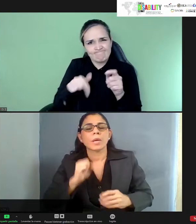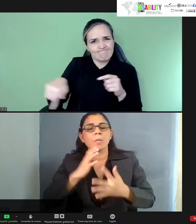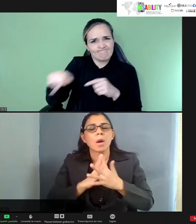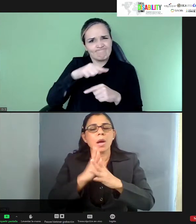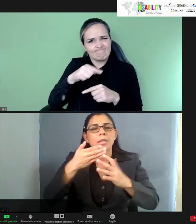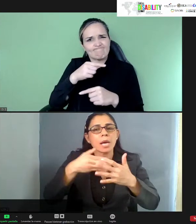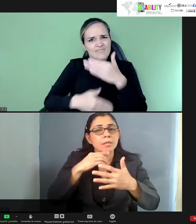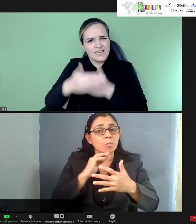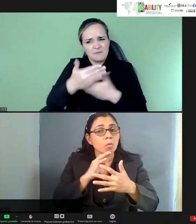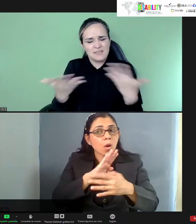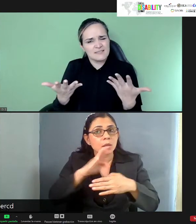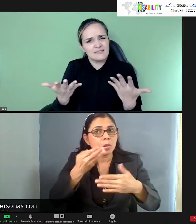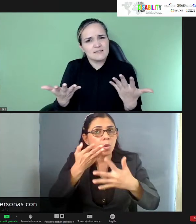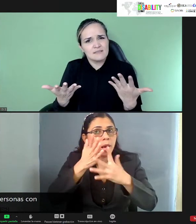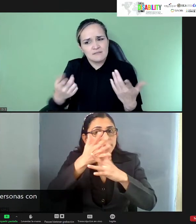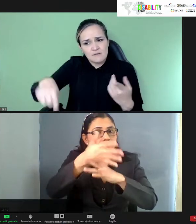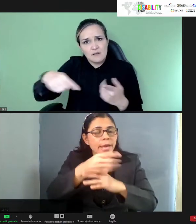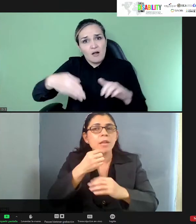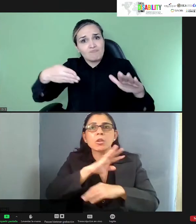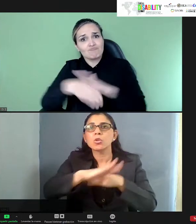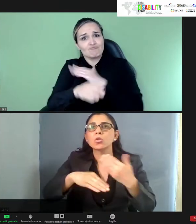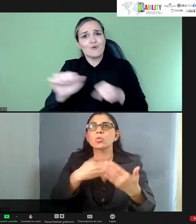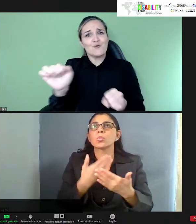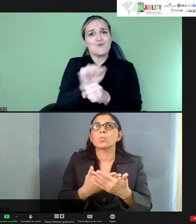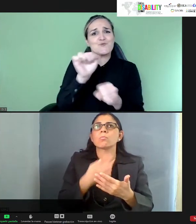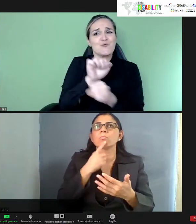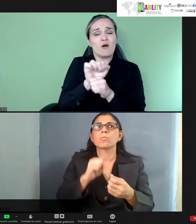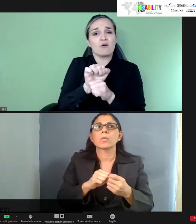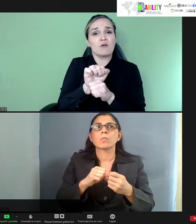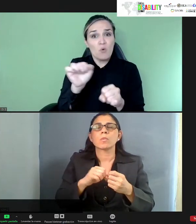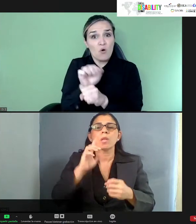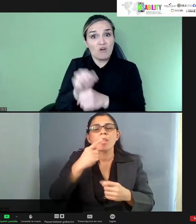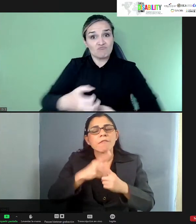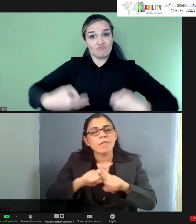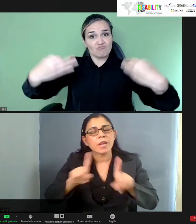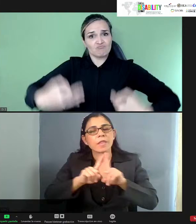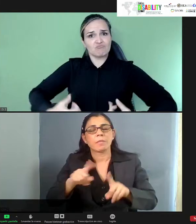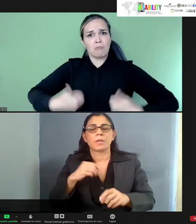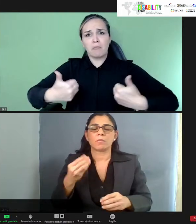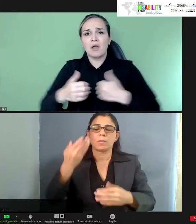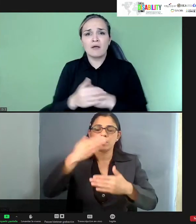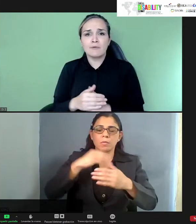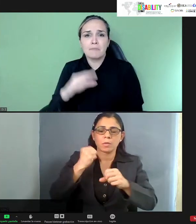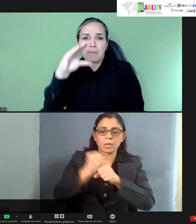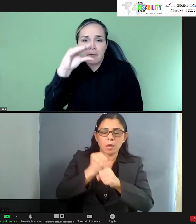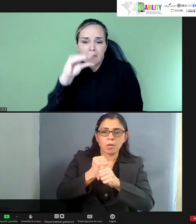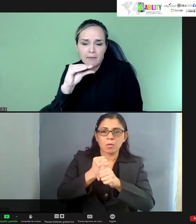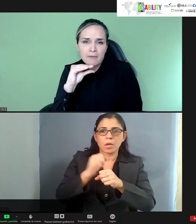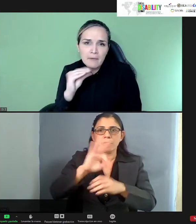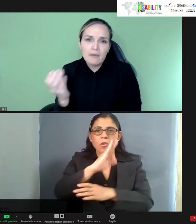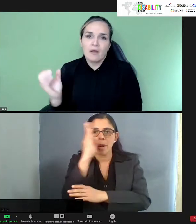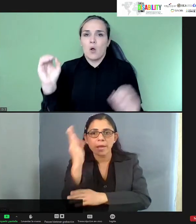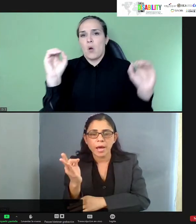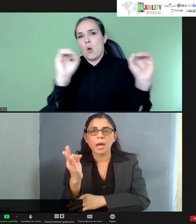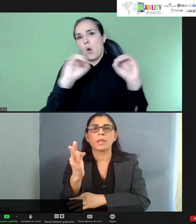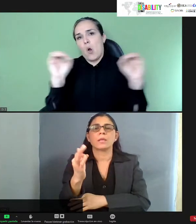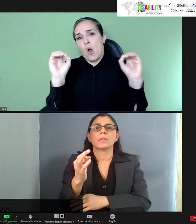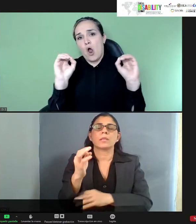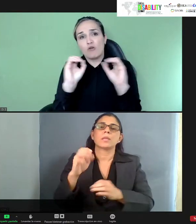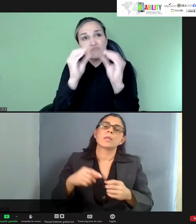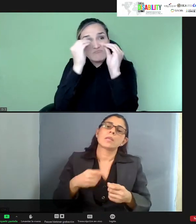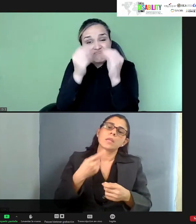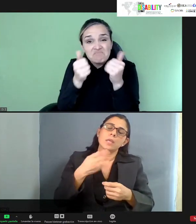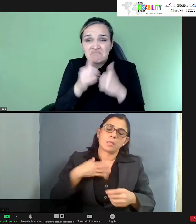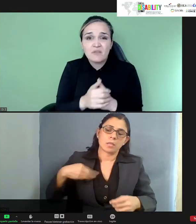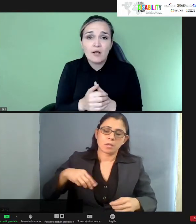with disabilities access the labor market and several times they do it informally in low grade